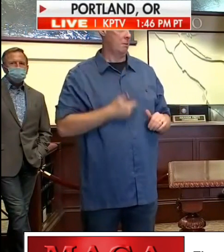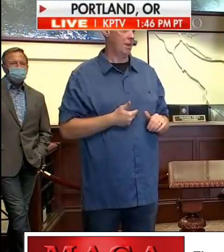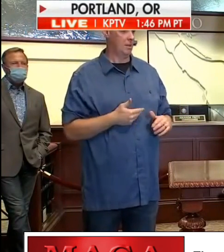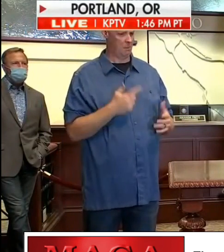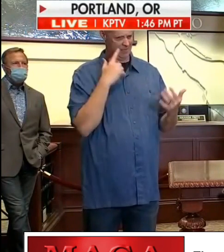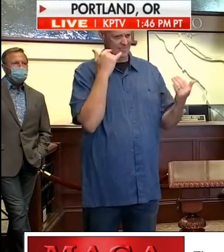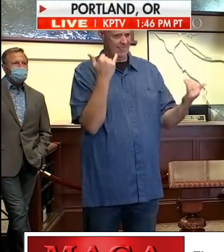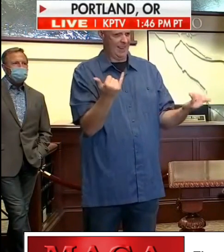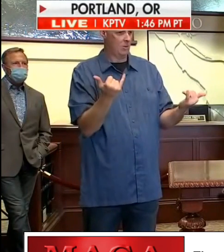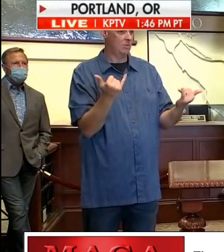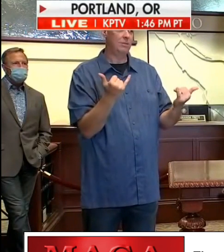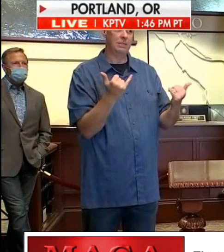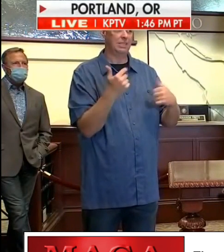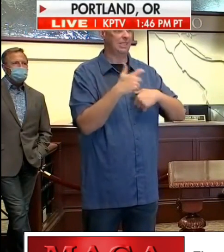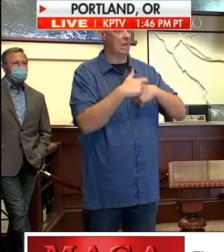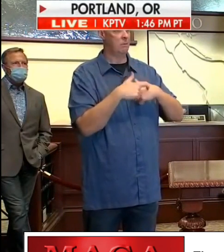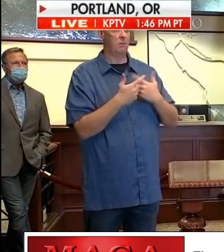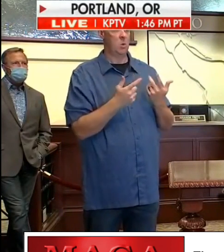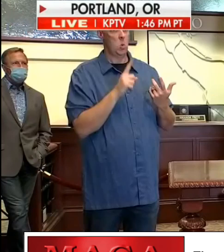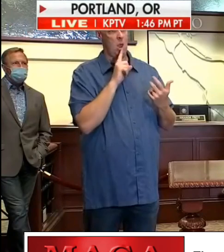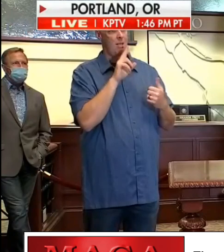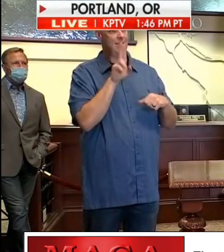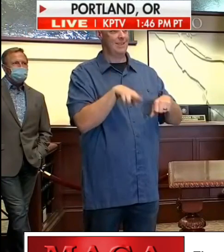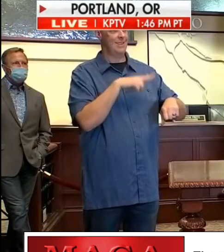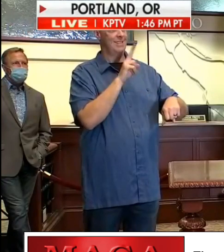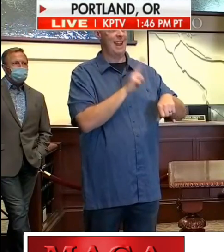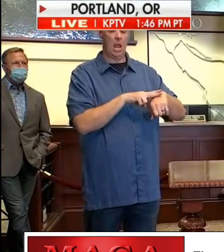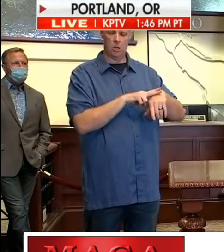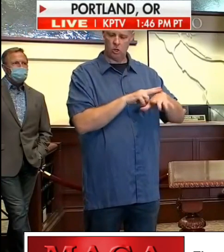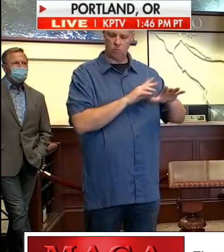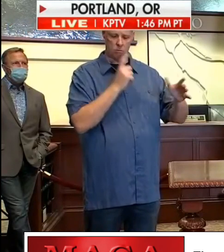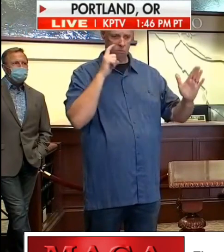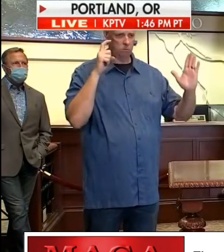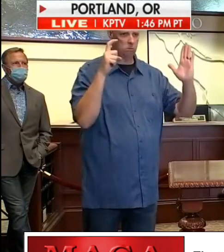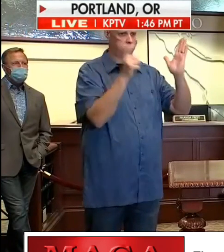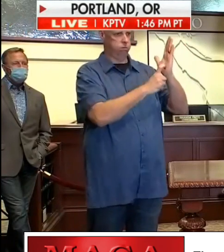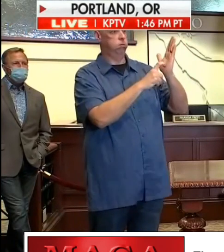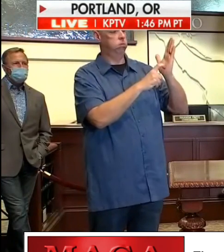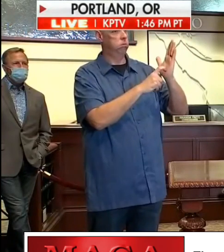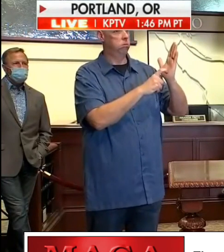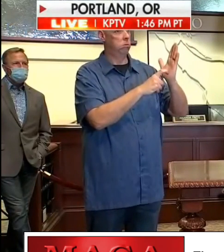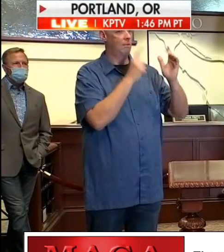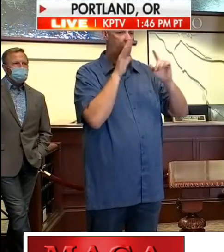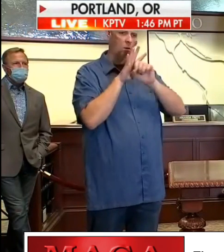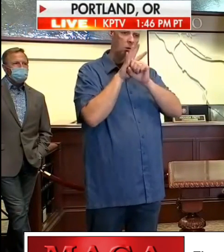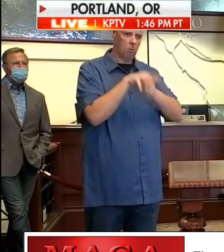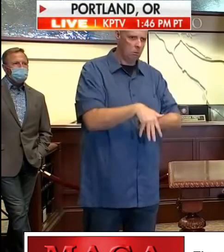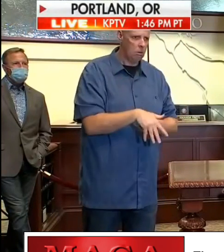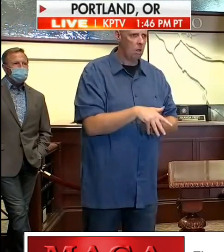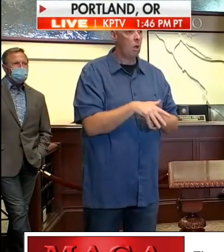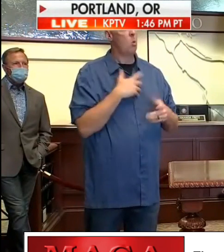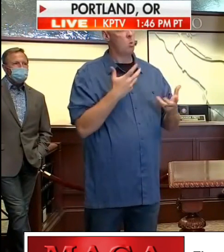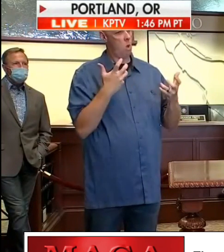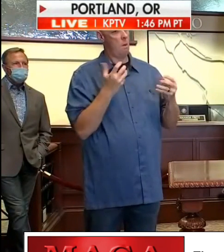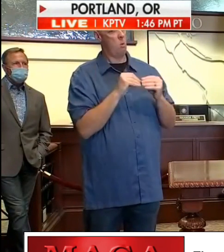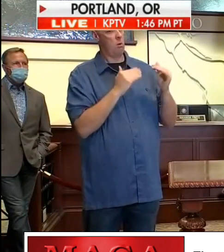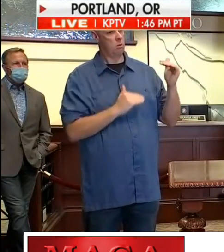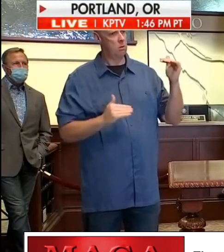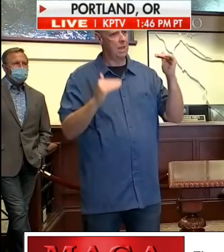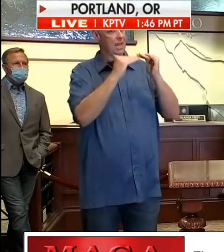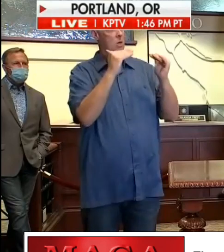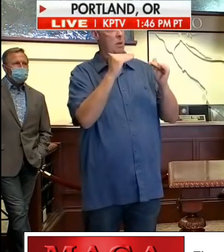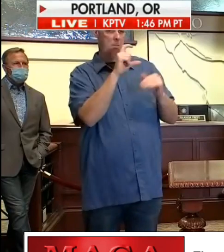time when we're having this national reckoning around racial justice and equity and police